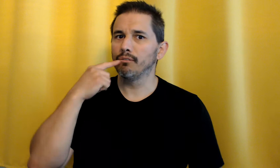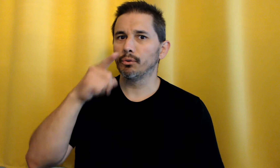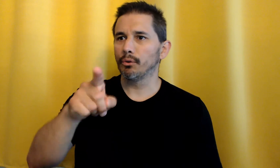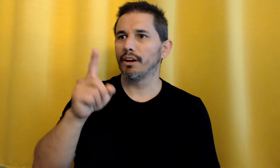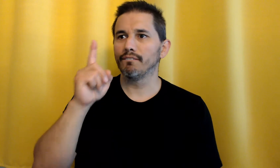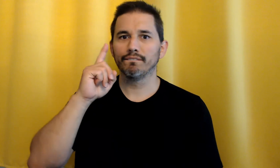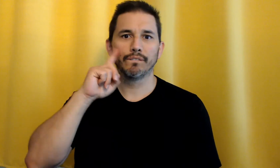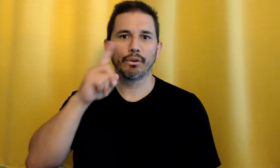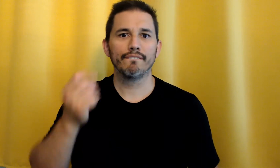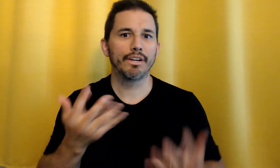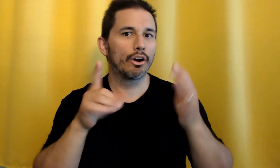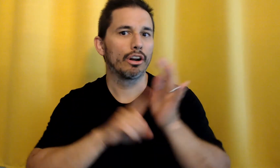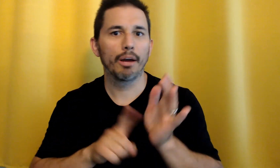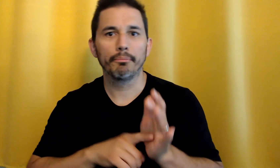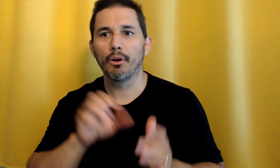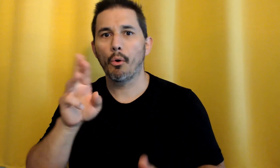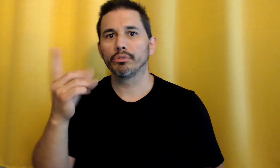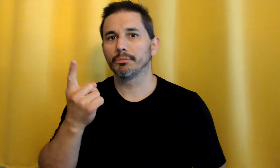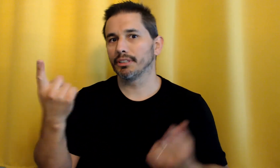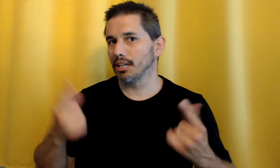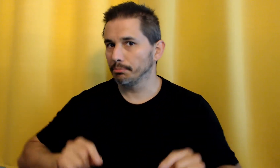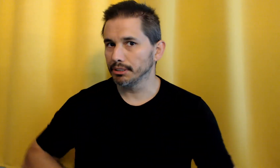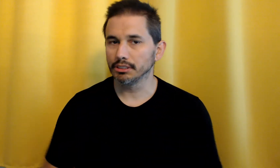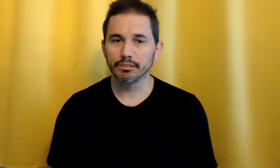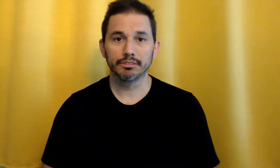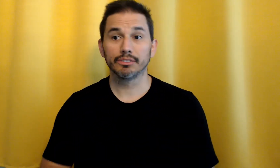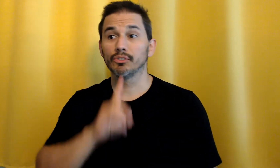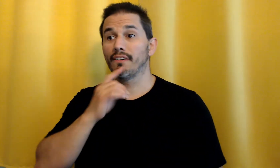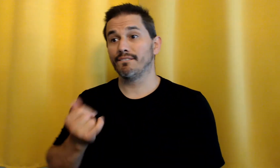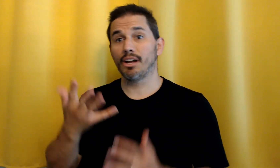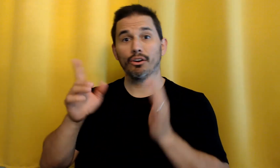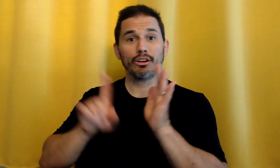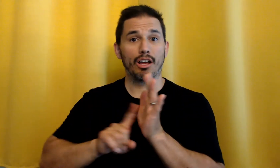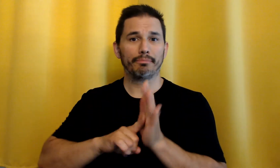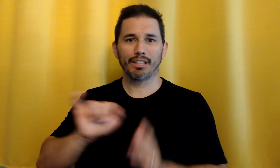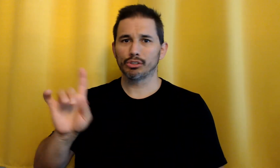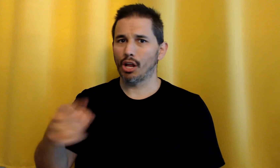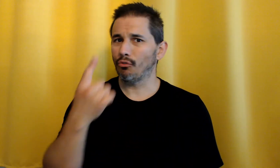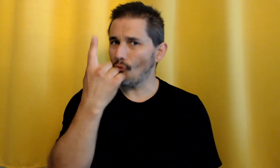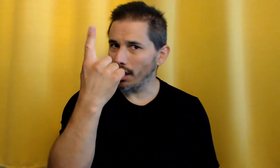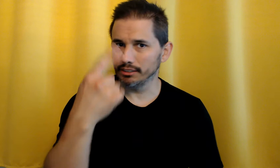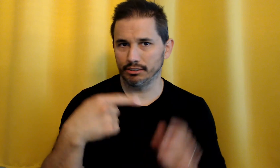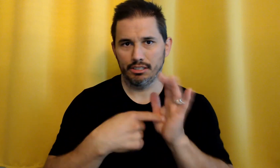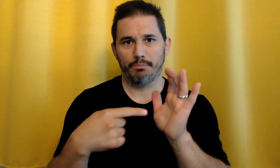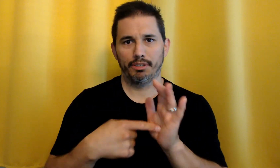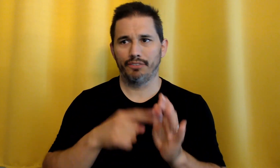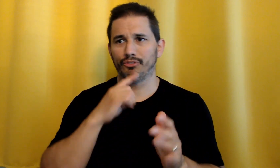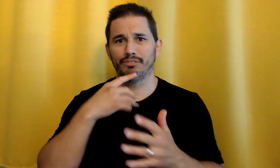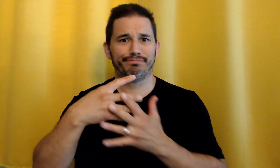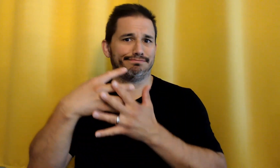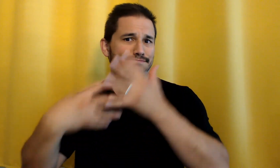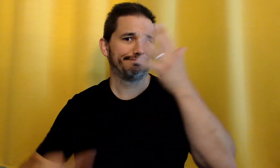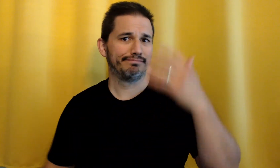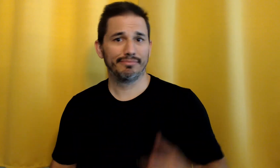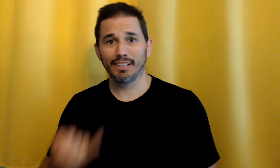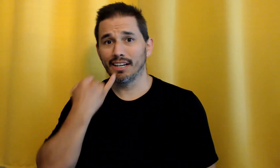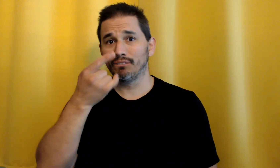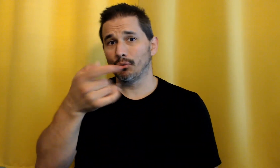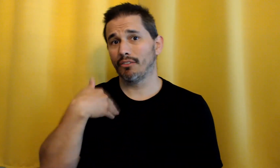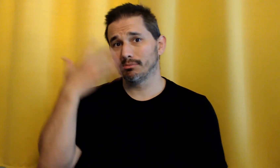So you can see how great it was. It automatically unlocked, being triggered by that smoke alarm. And really, a smoke alarm is just one